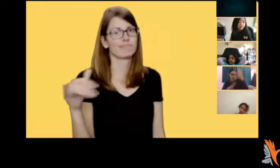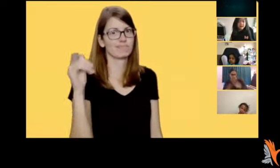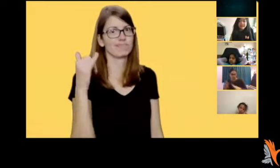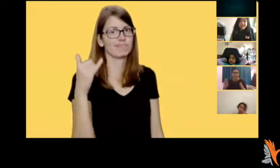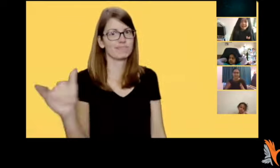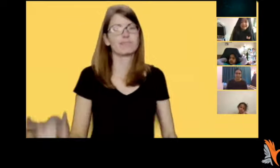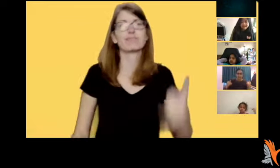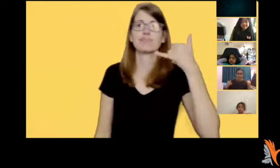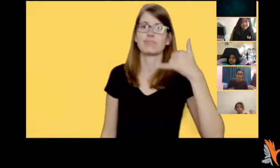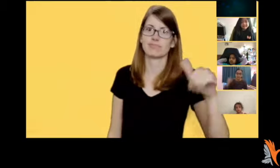Yellow.